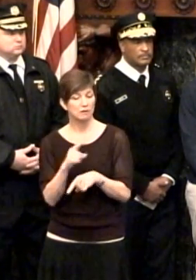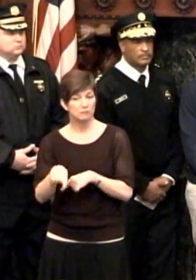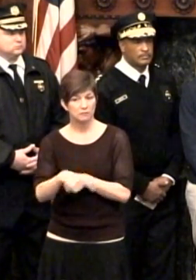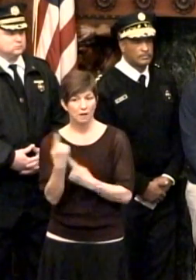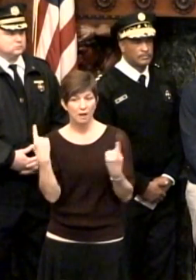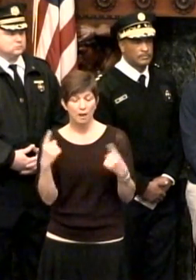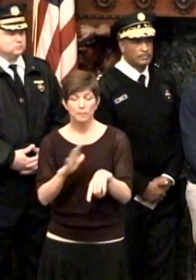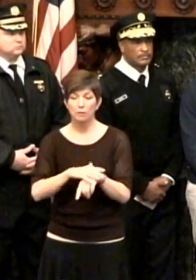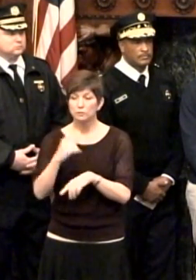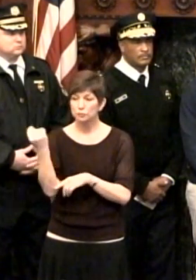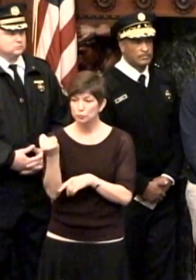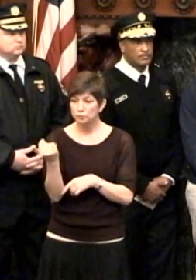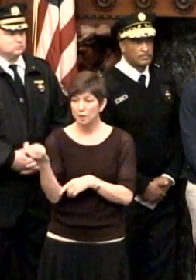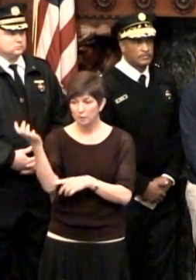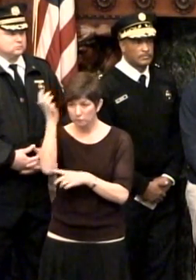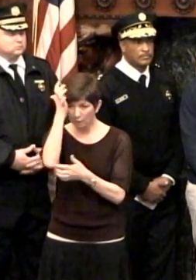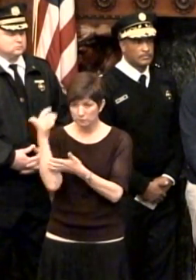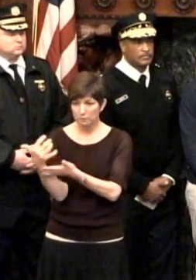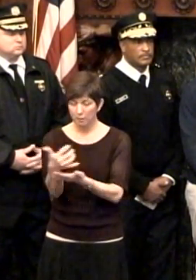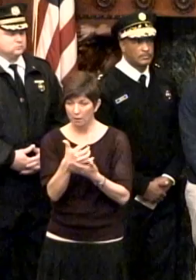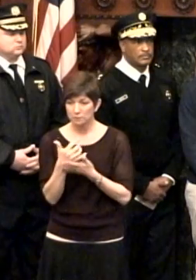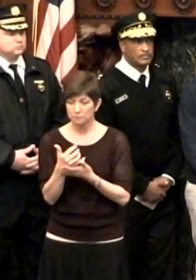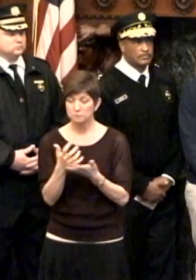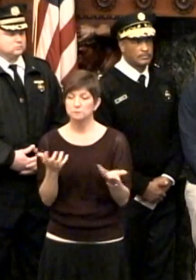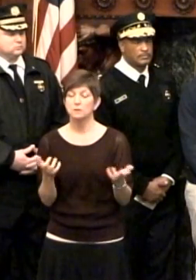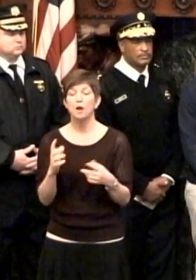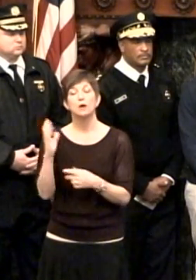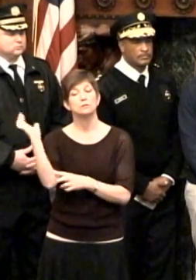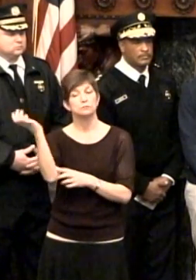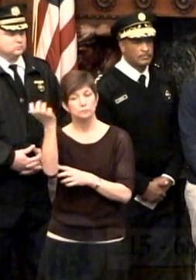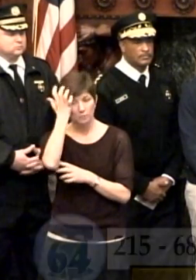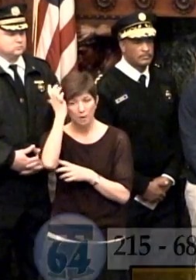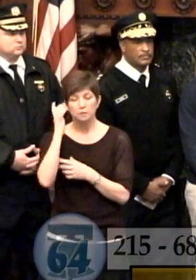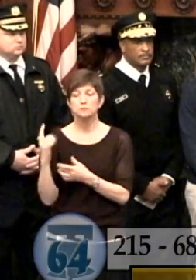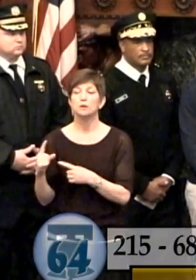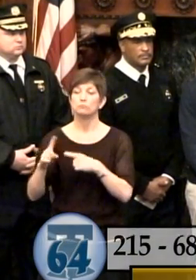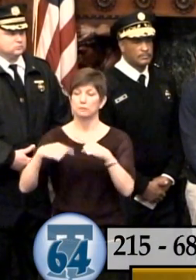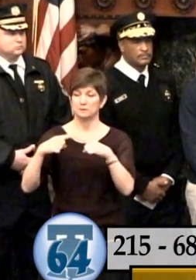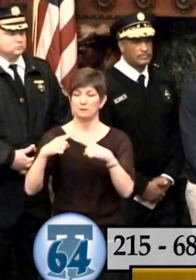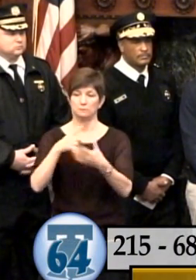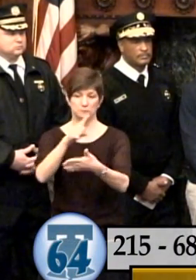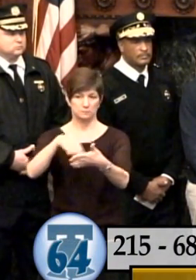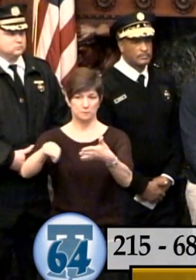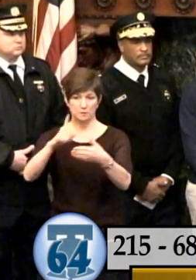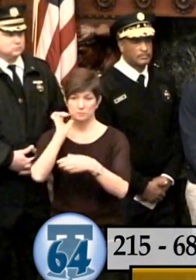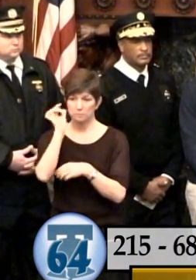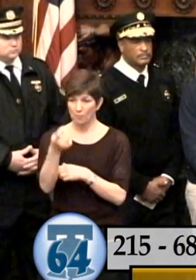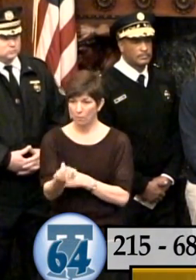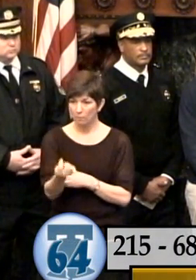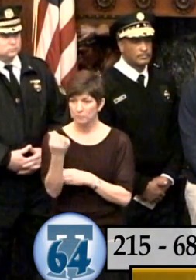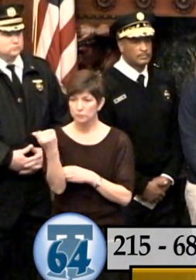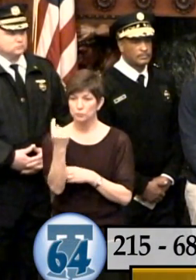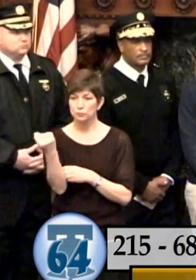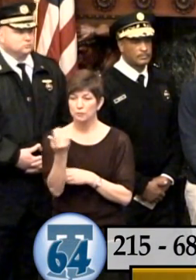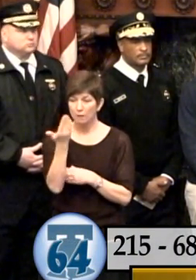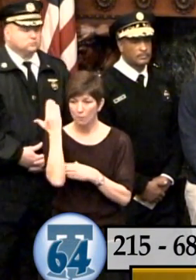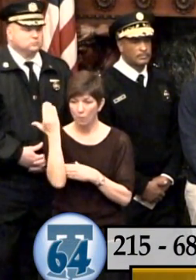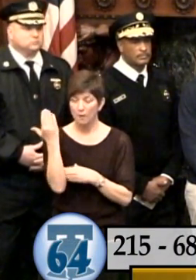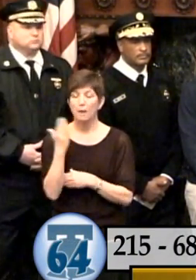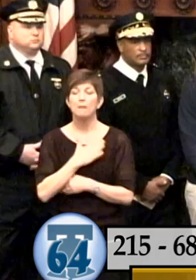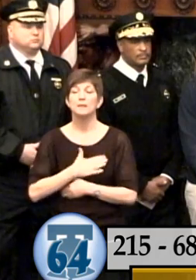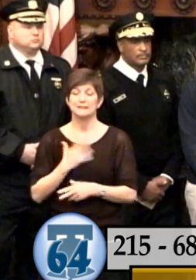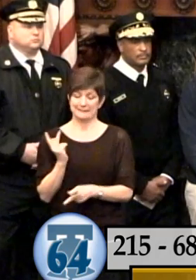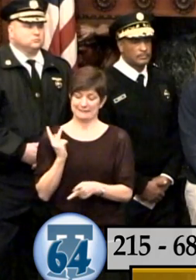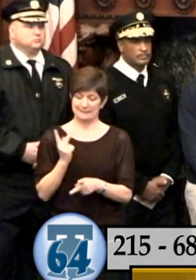is Tuesday, tomorrow, trash and recycling collection is canceled. And we're asking those folks to keep your